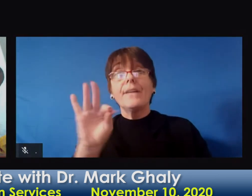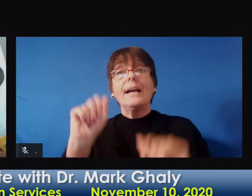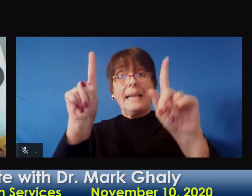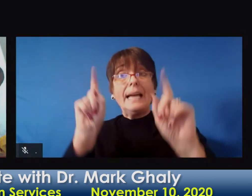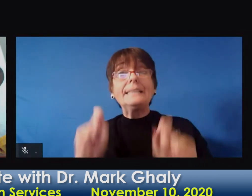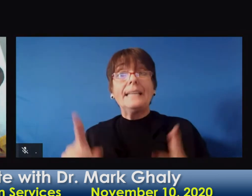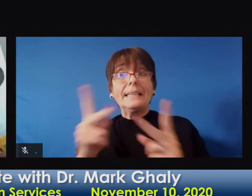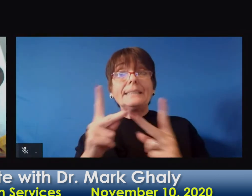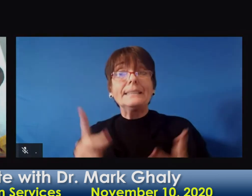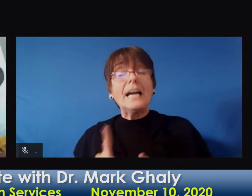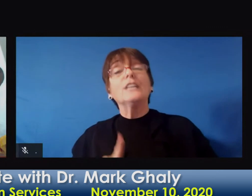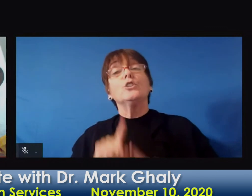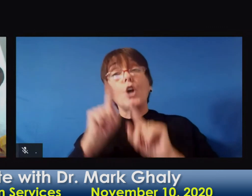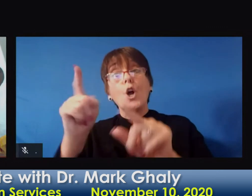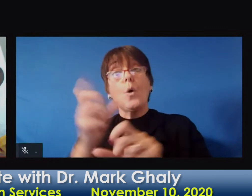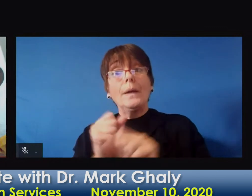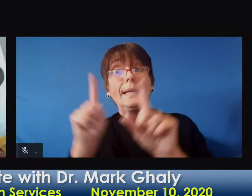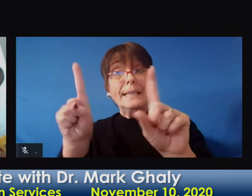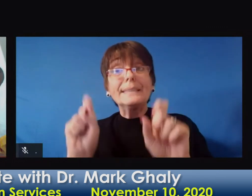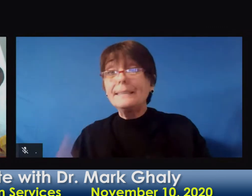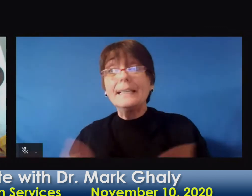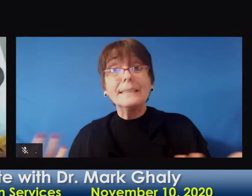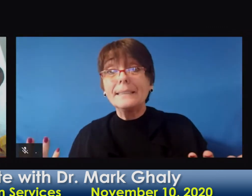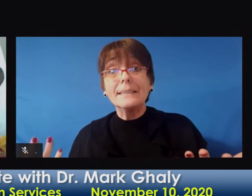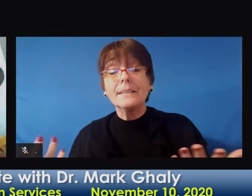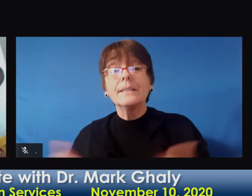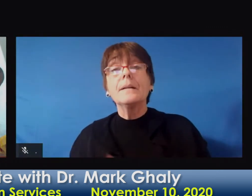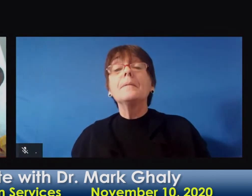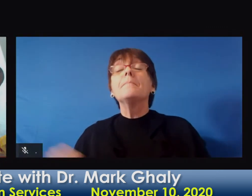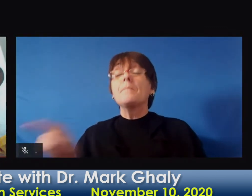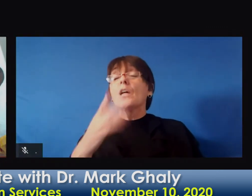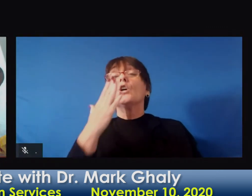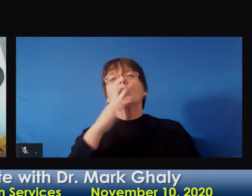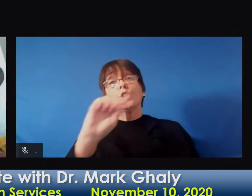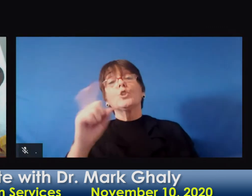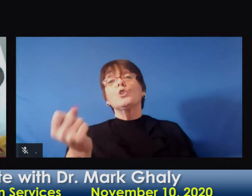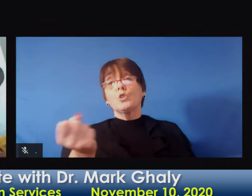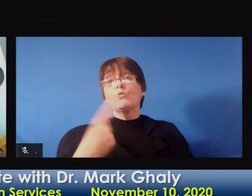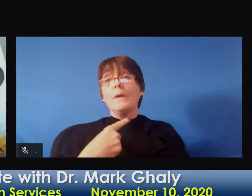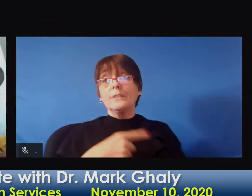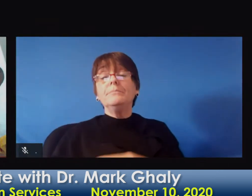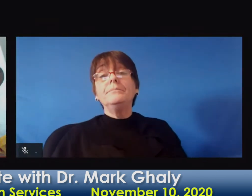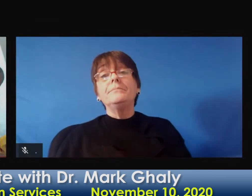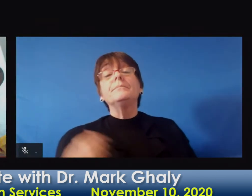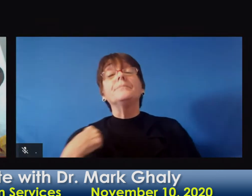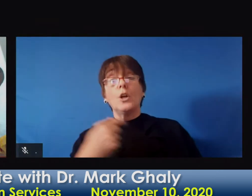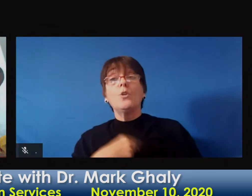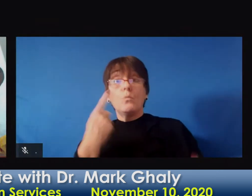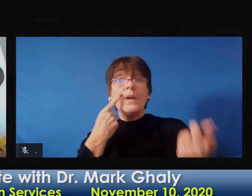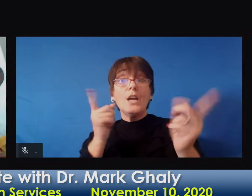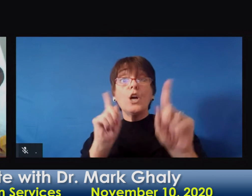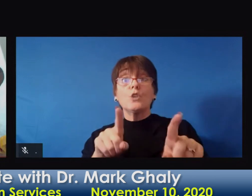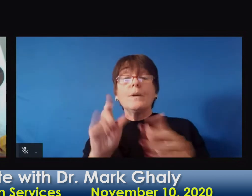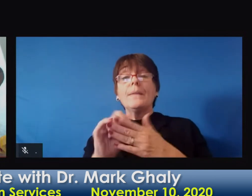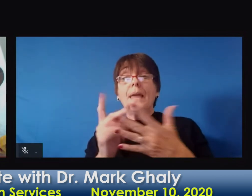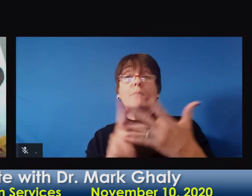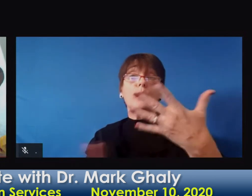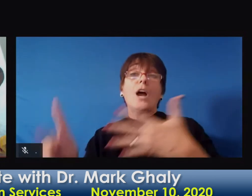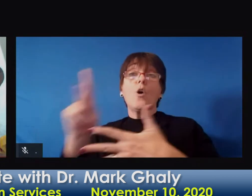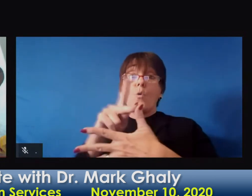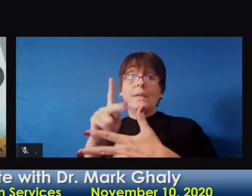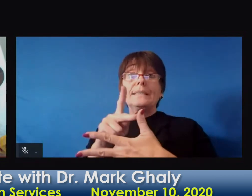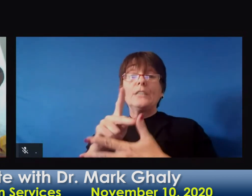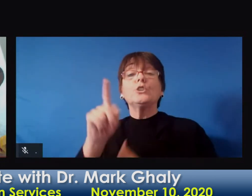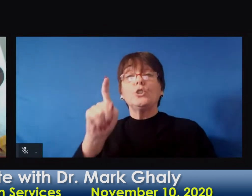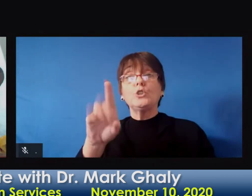site to go get tested? Yeah, I mean, these are great questions. We agree that prioritization should